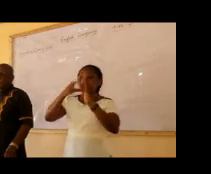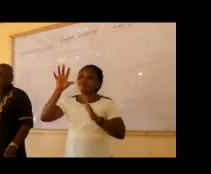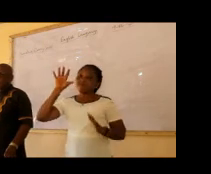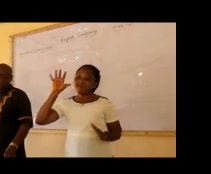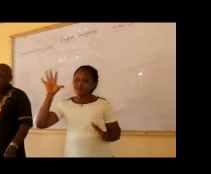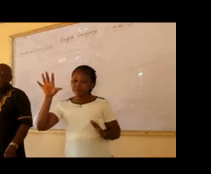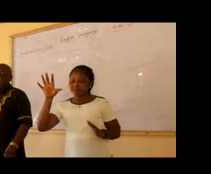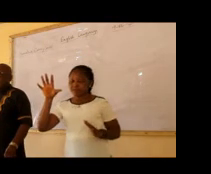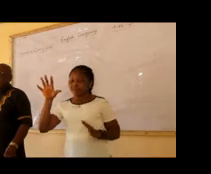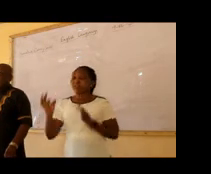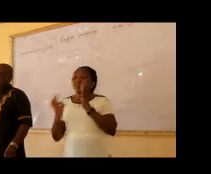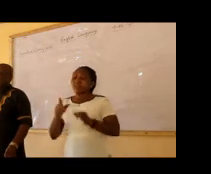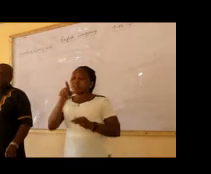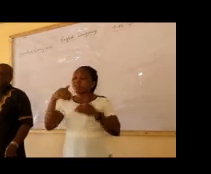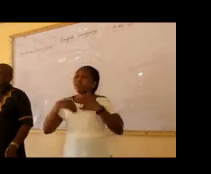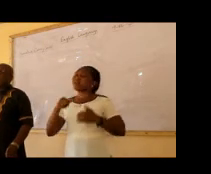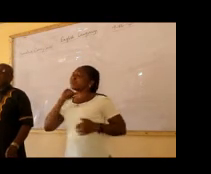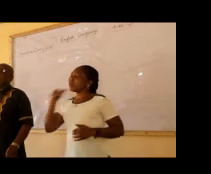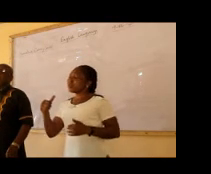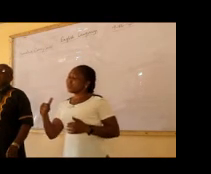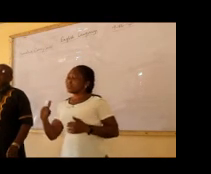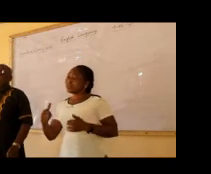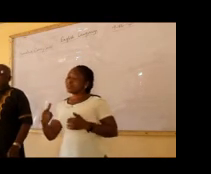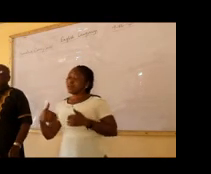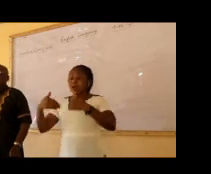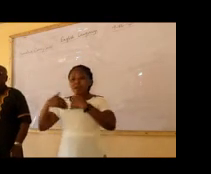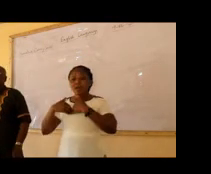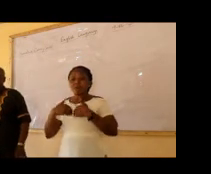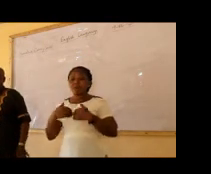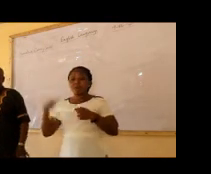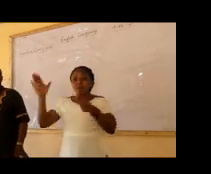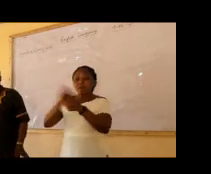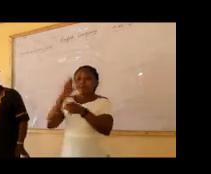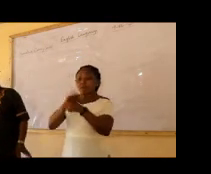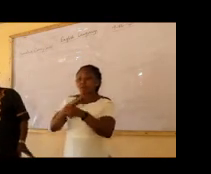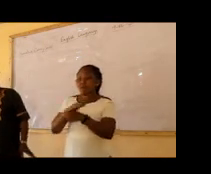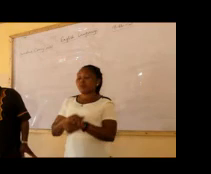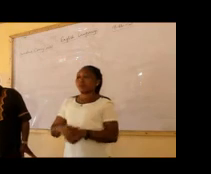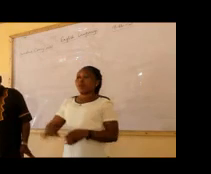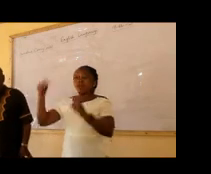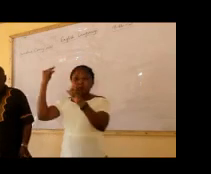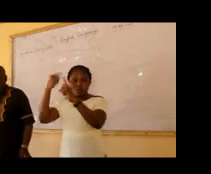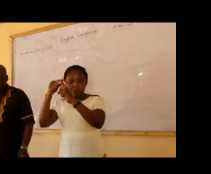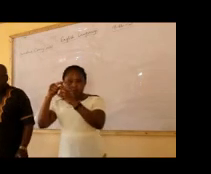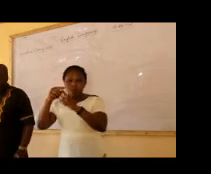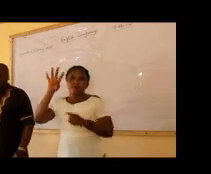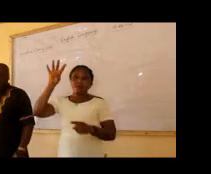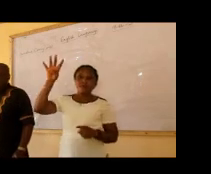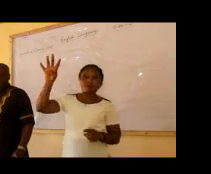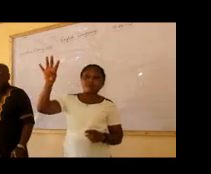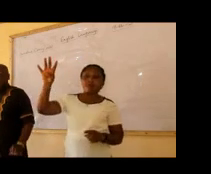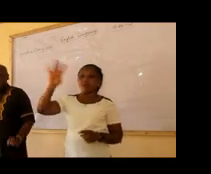not got enough words, the 450 words,